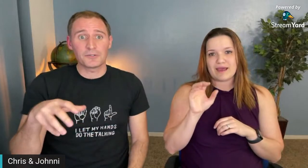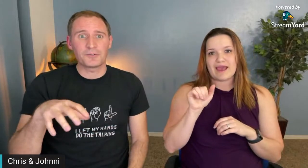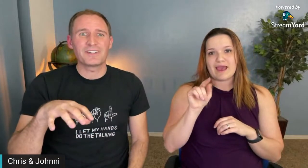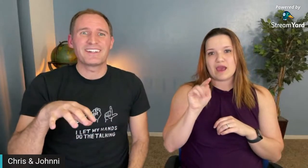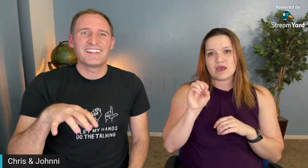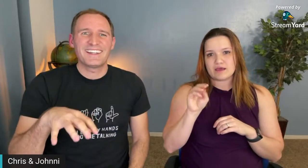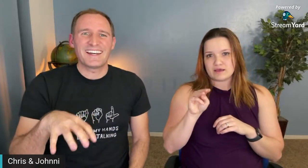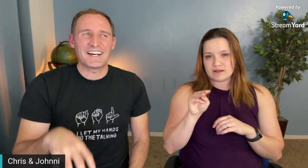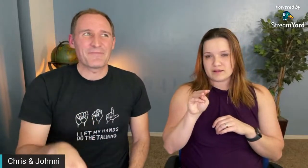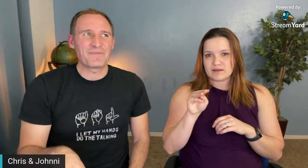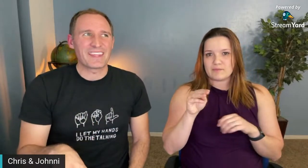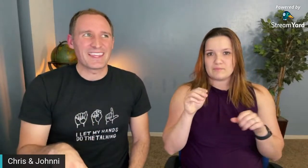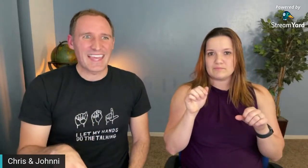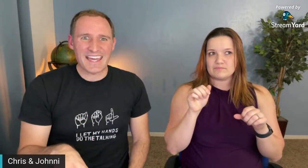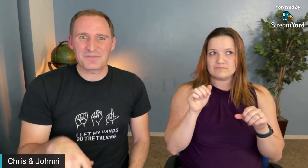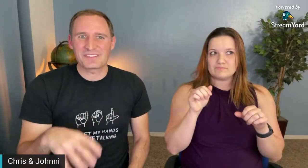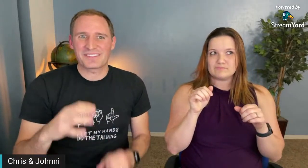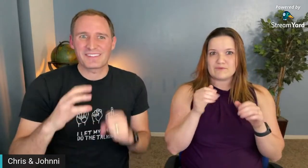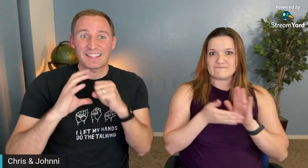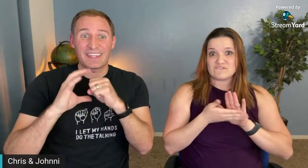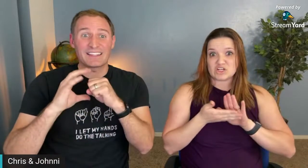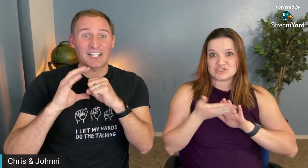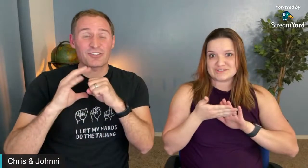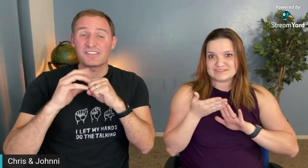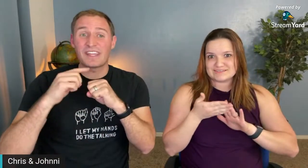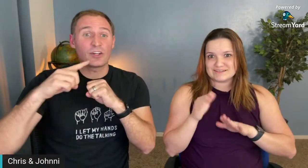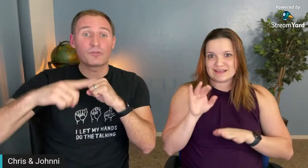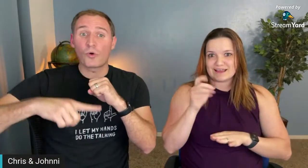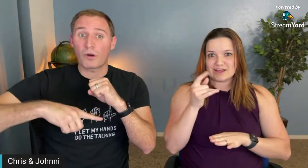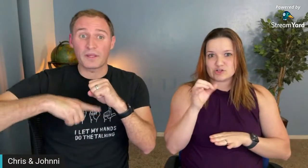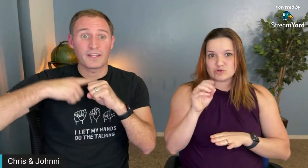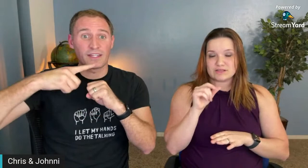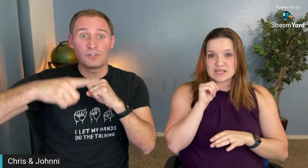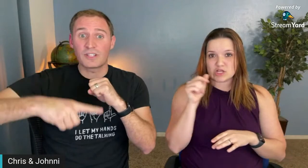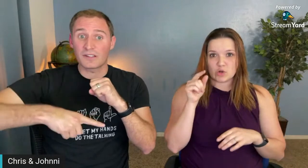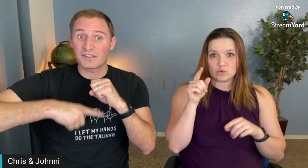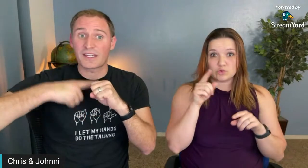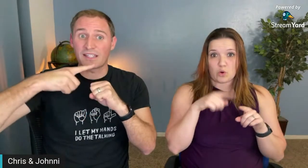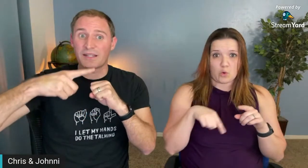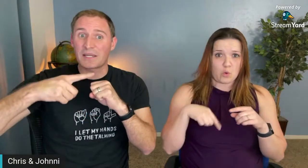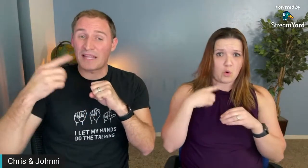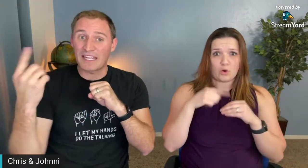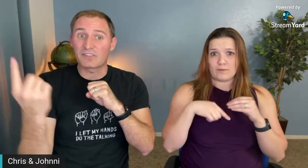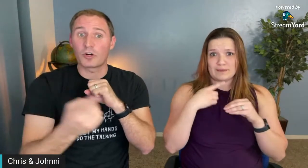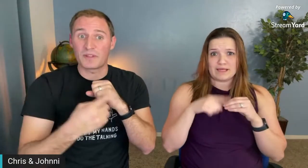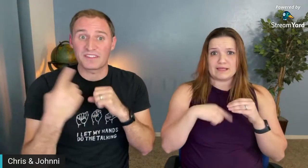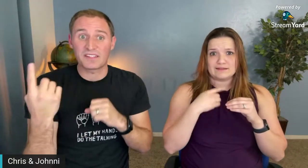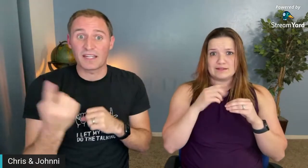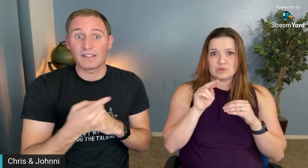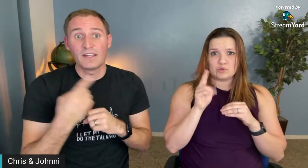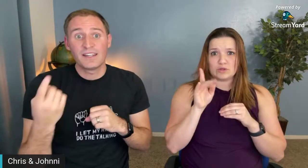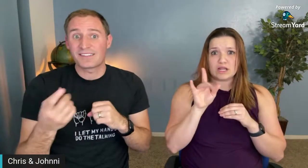so atoms, like the electrons, they don't orbit a nucleus like planets orbit the sun. That's not